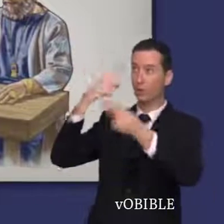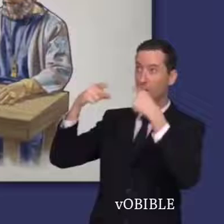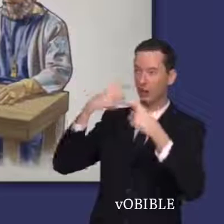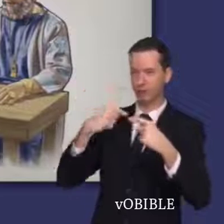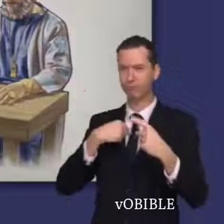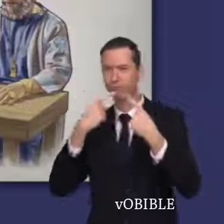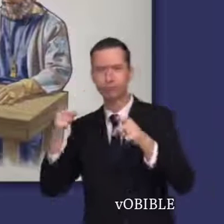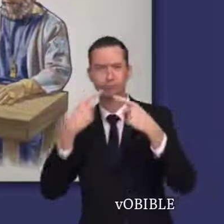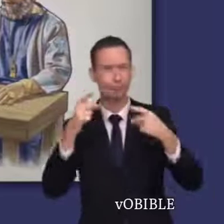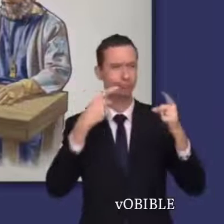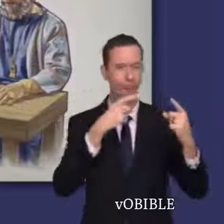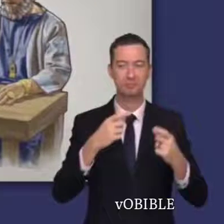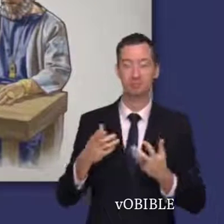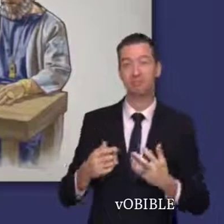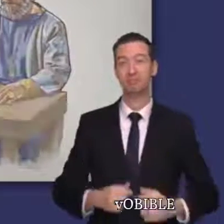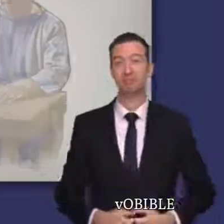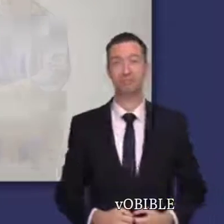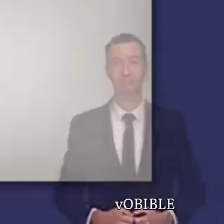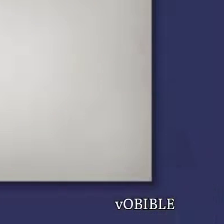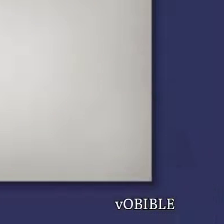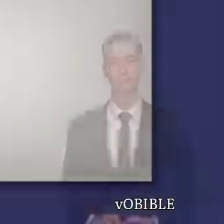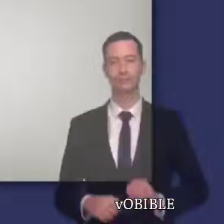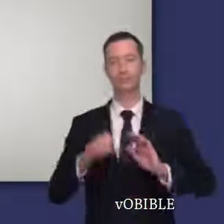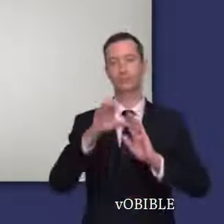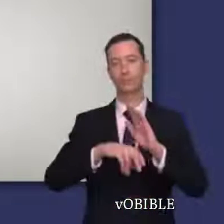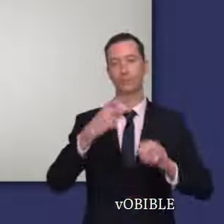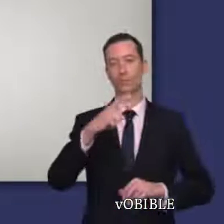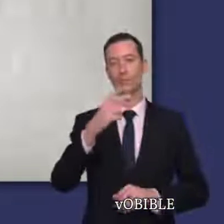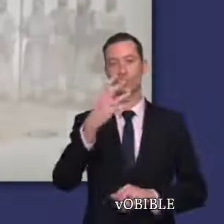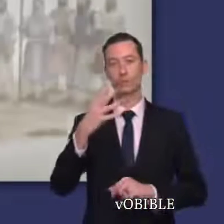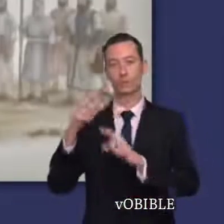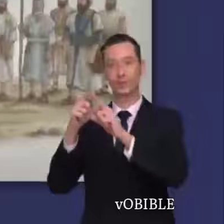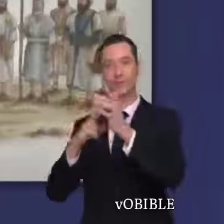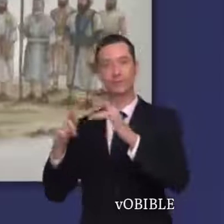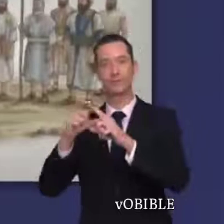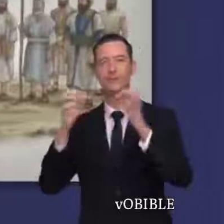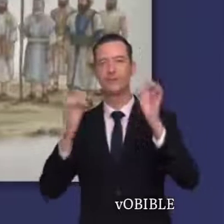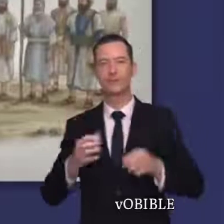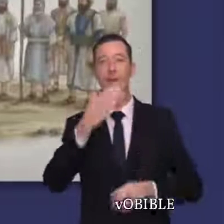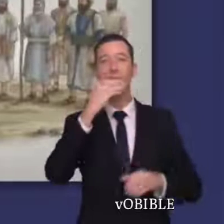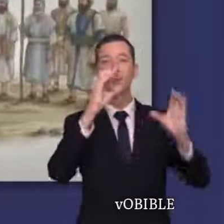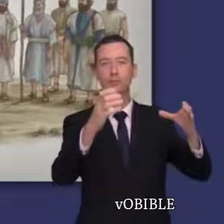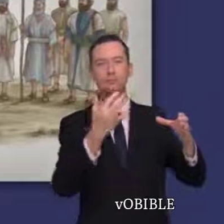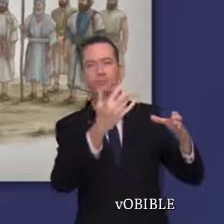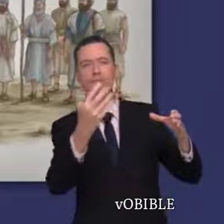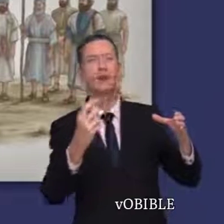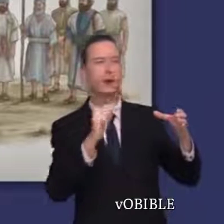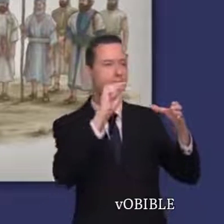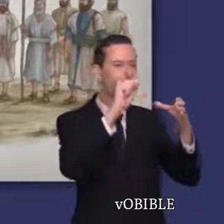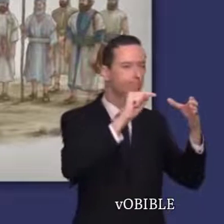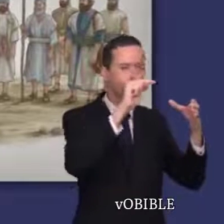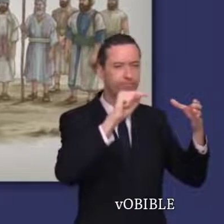His word was on my tongue." In chapter 24, David is incited to register the